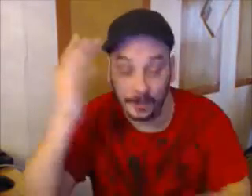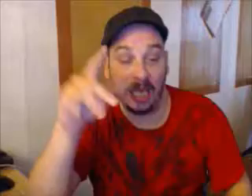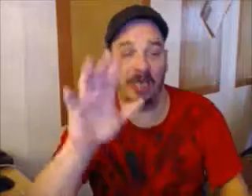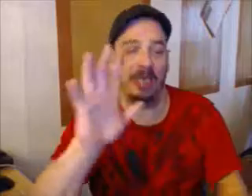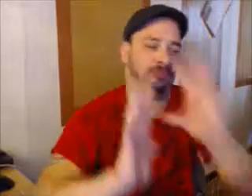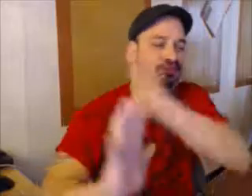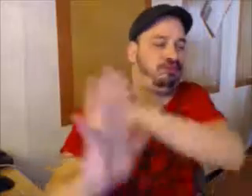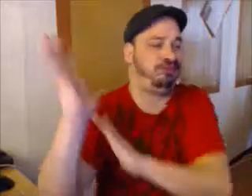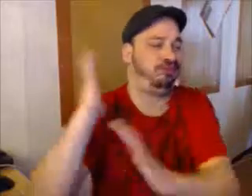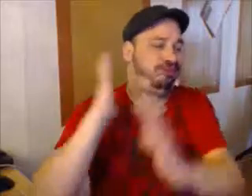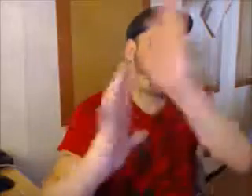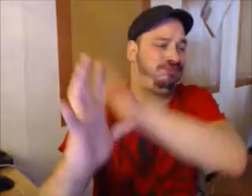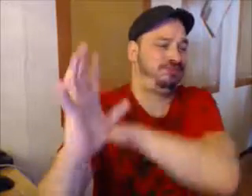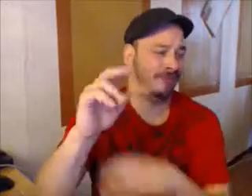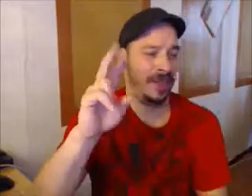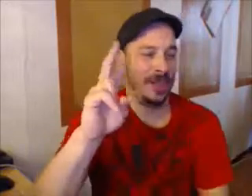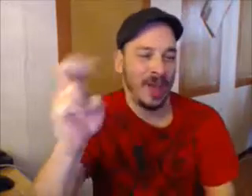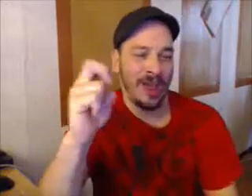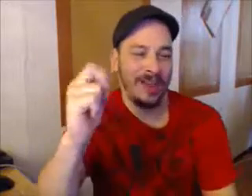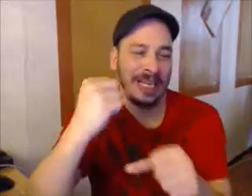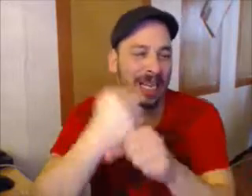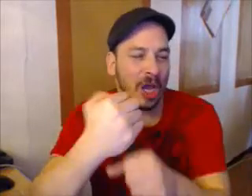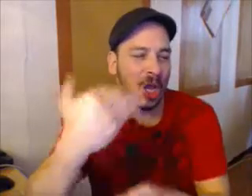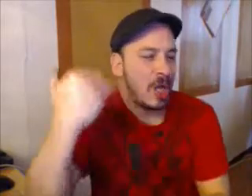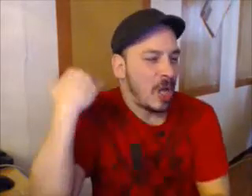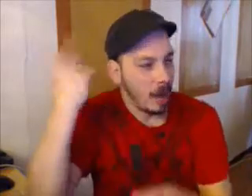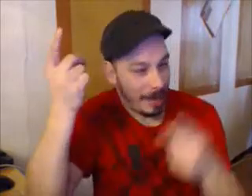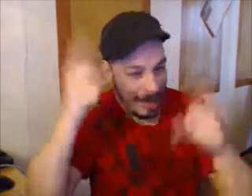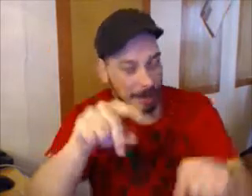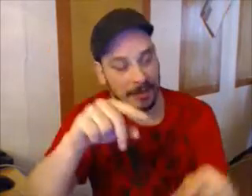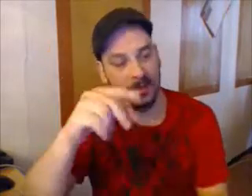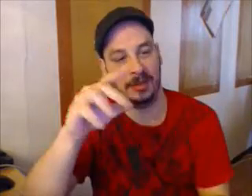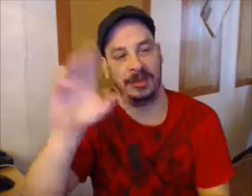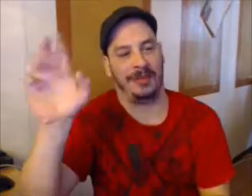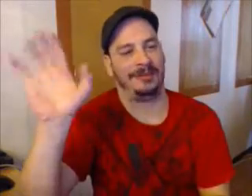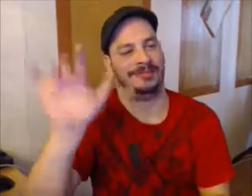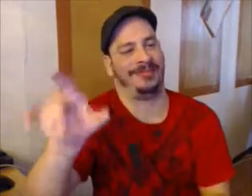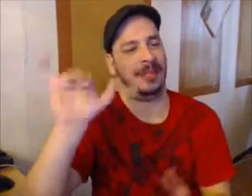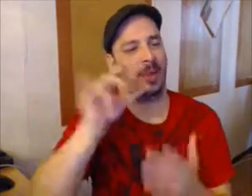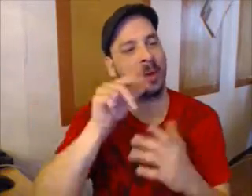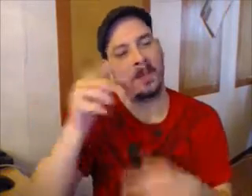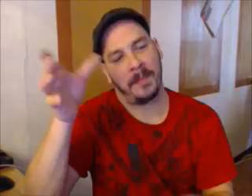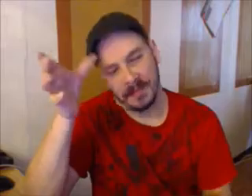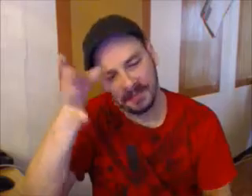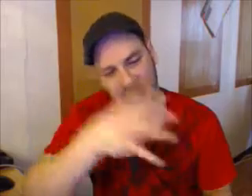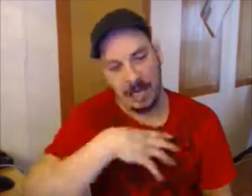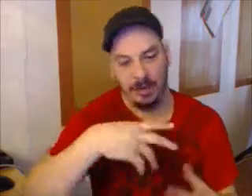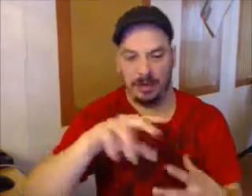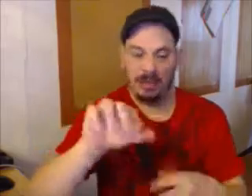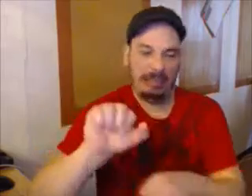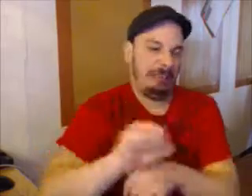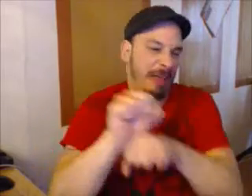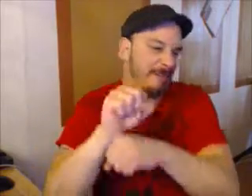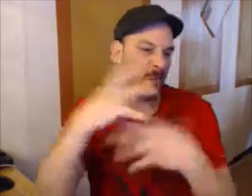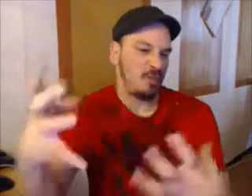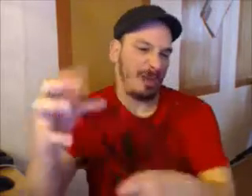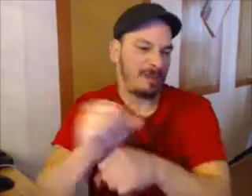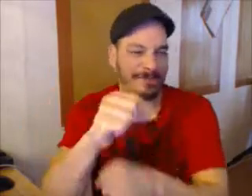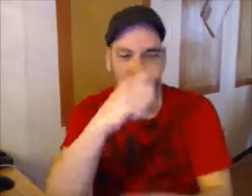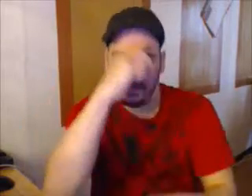increasing taxes on small businesses, guess what? Won't be created? Jobs. And small businesses are always the linchpin to getting jobs created when we come